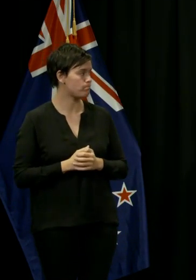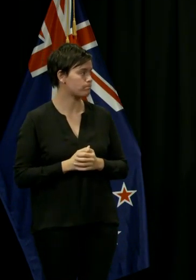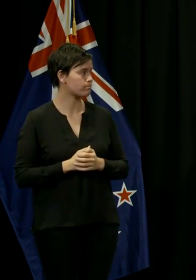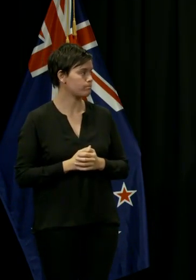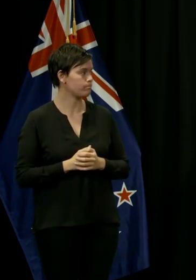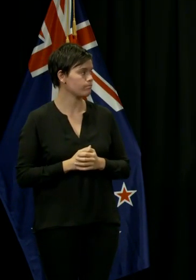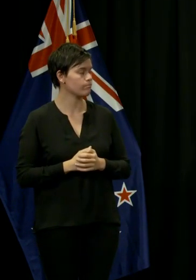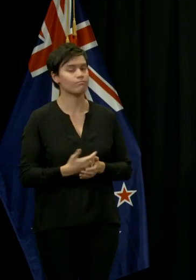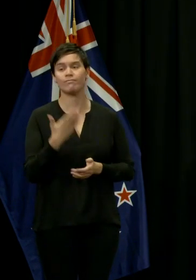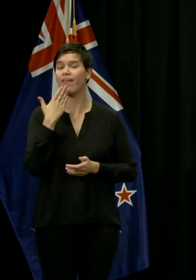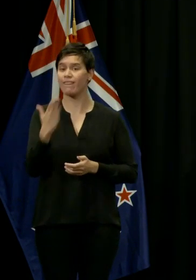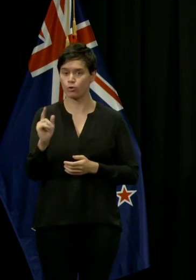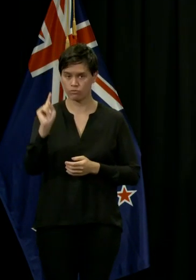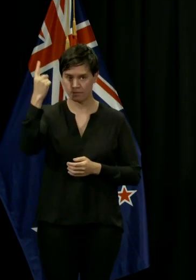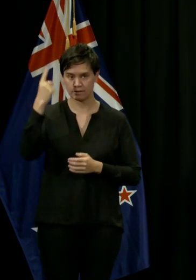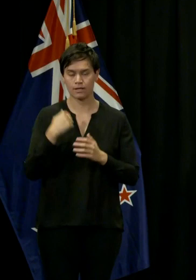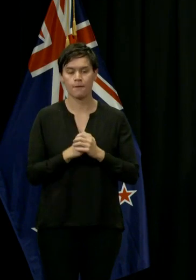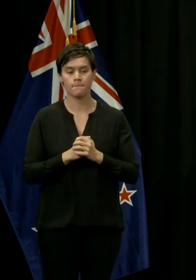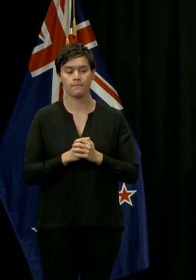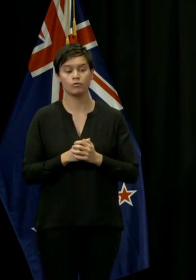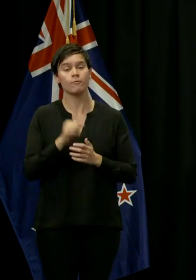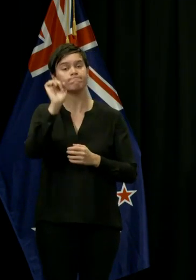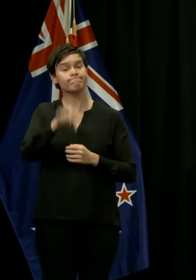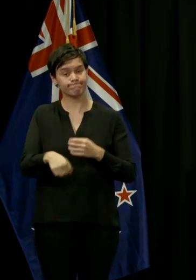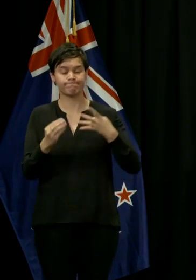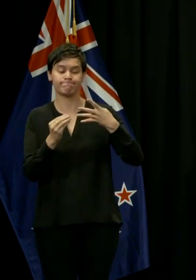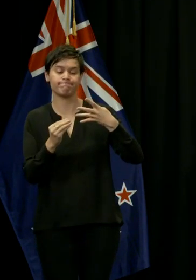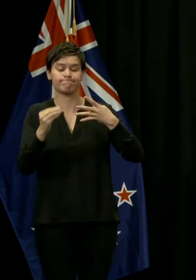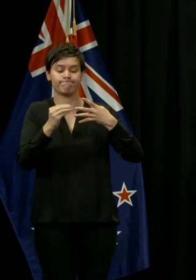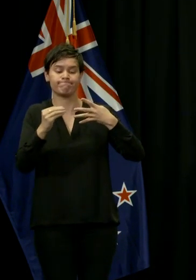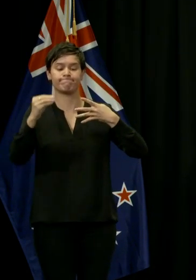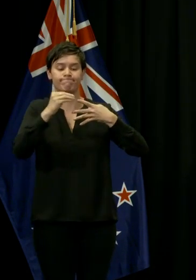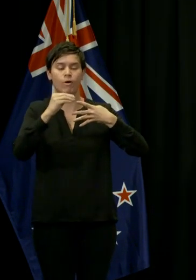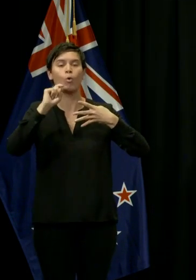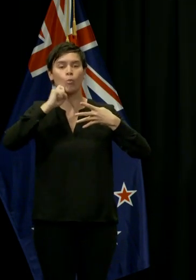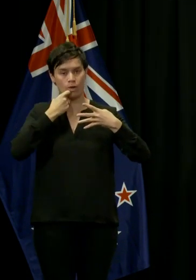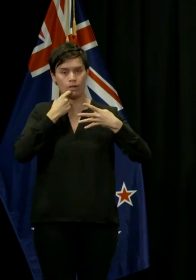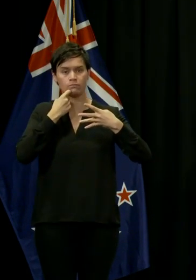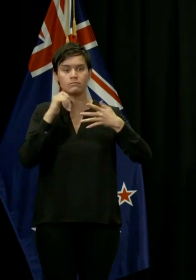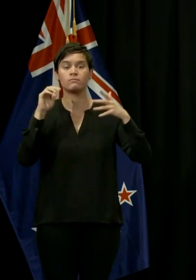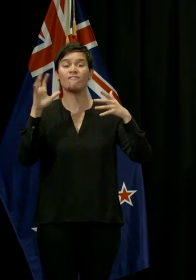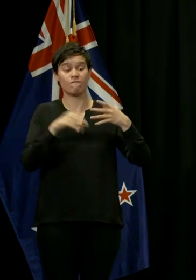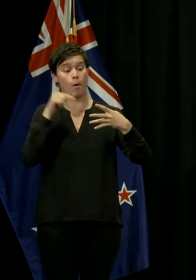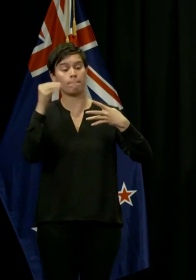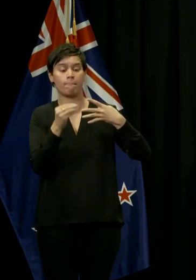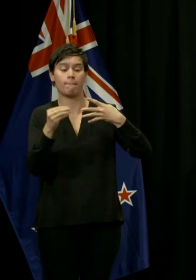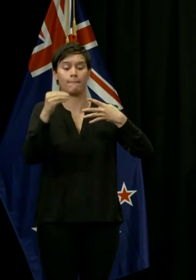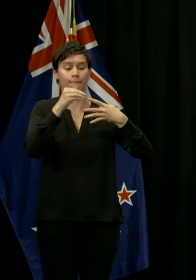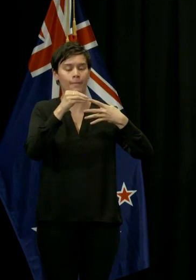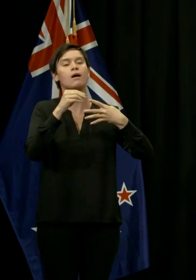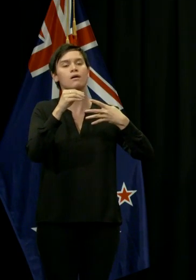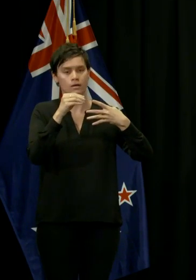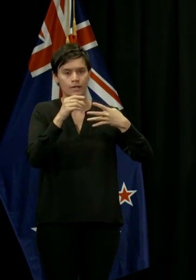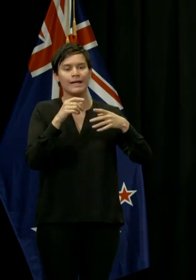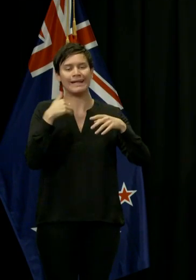Prime Minister. In light of the shift towards level 4, Cabinet today made a number of significant decisions to cushion the economic